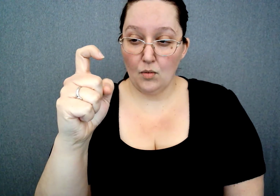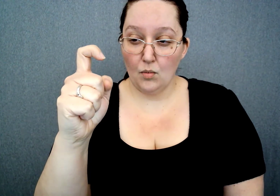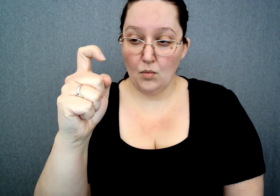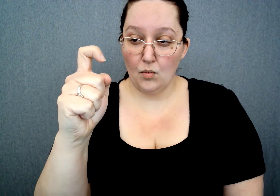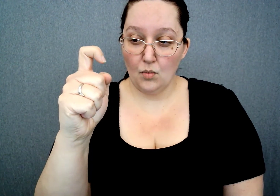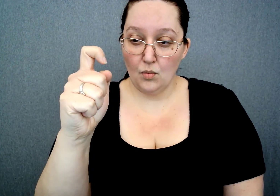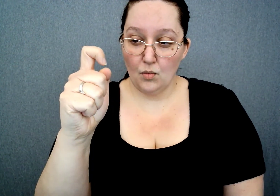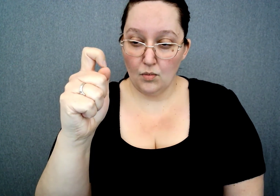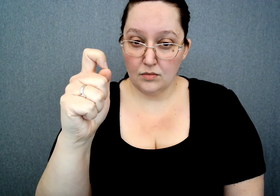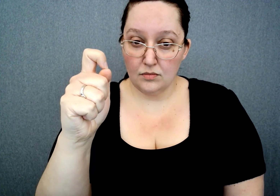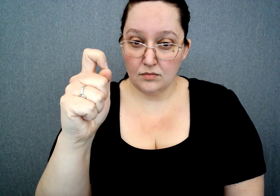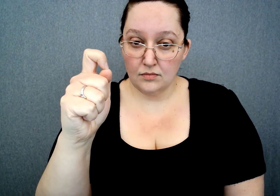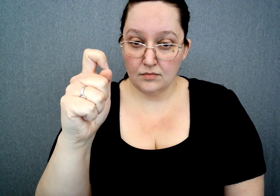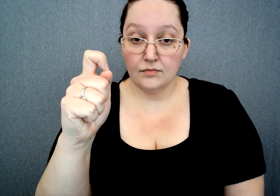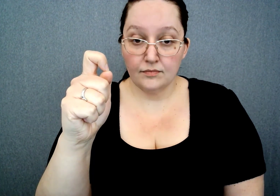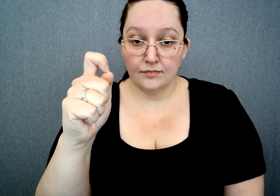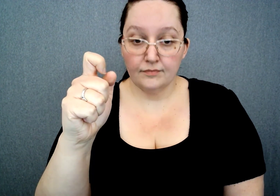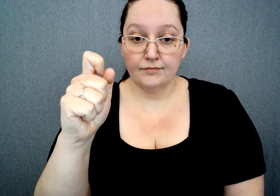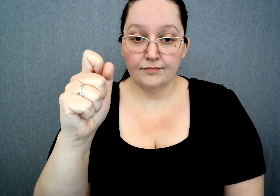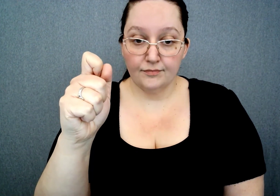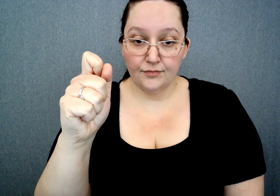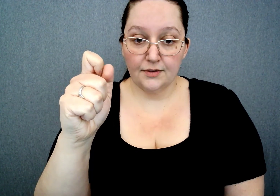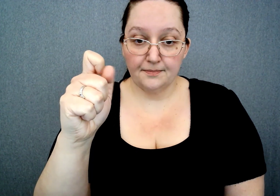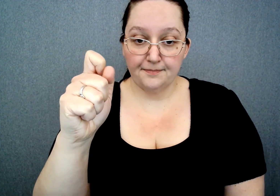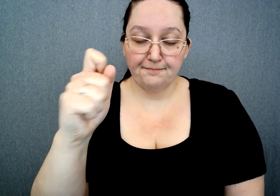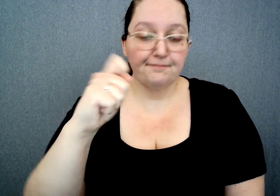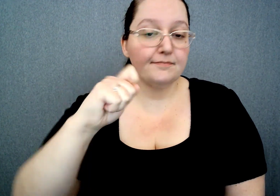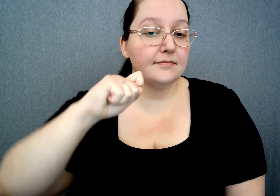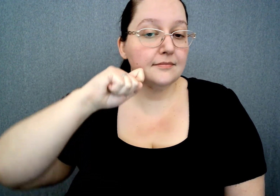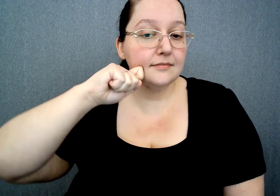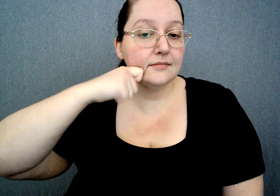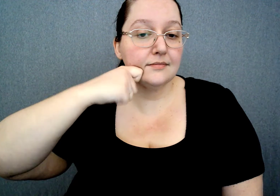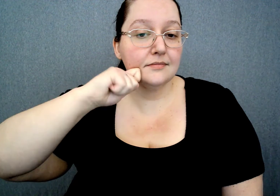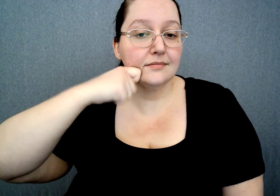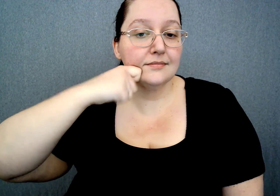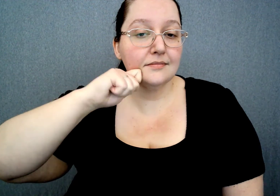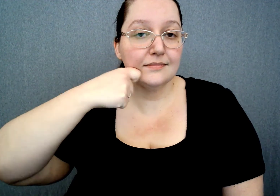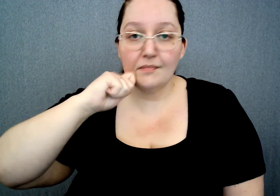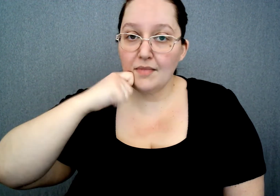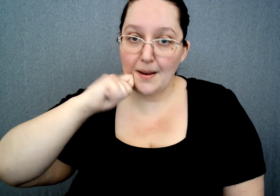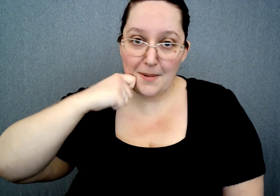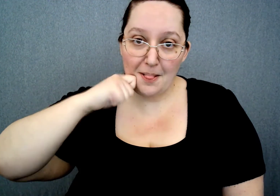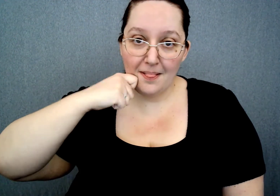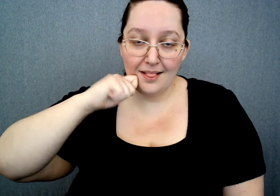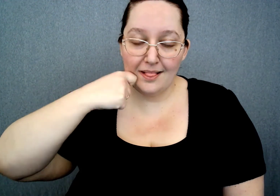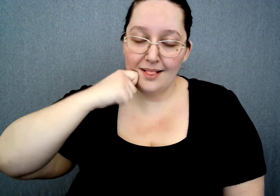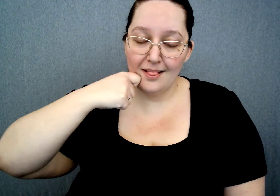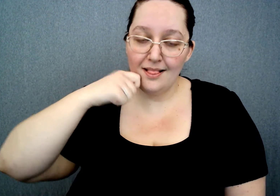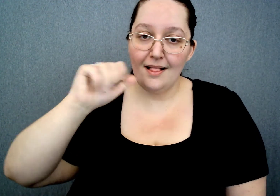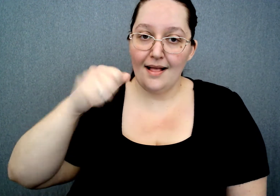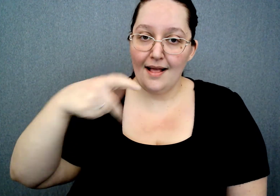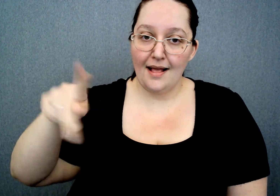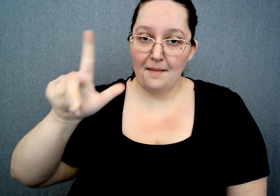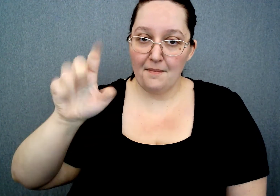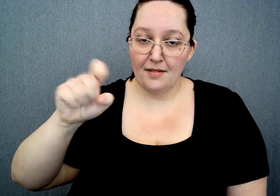you're going to squish in, your thumb is going to touch the fingernail, and then you're going to cover your index fingernail with your